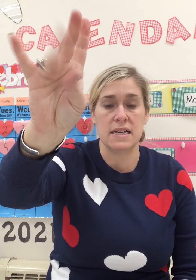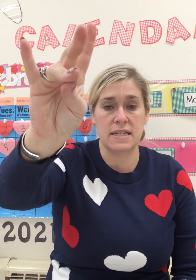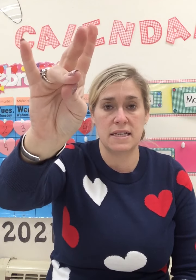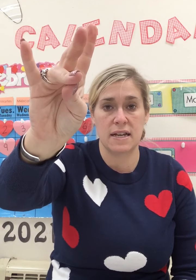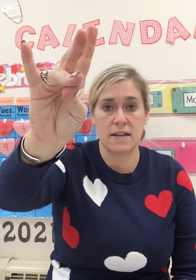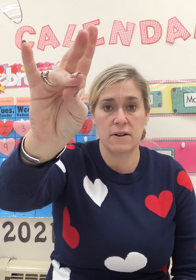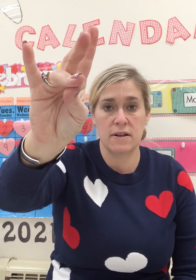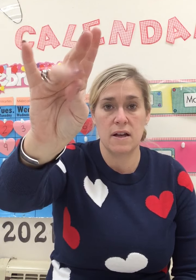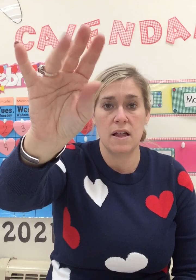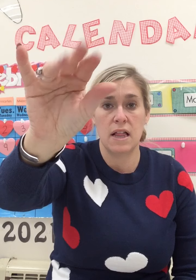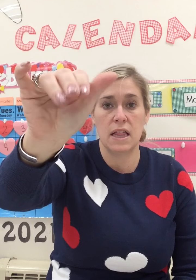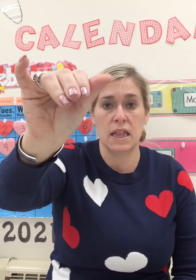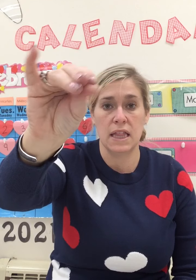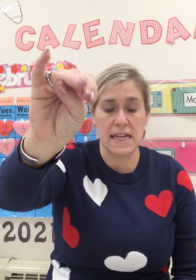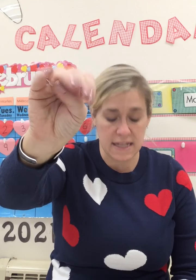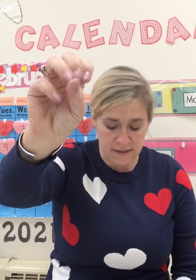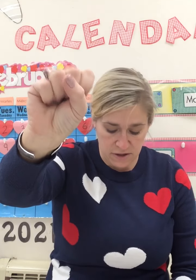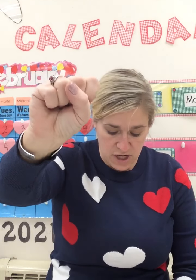Lease. Lease. Good job.